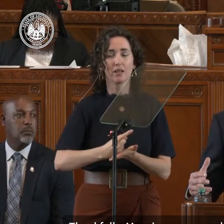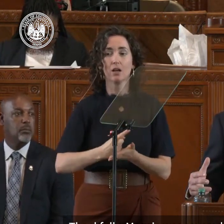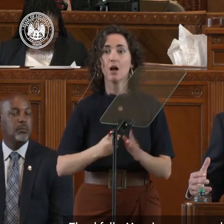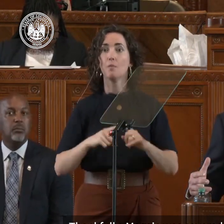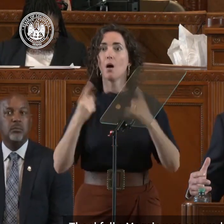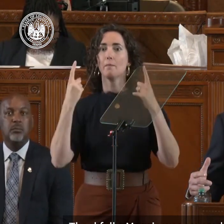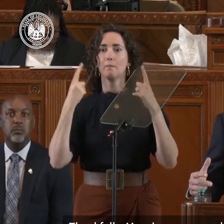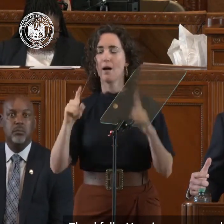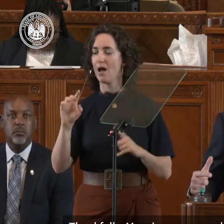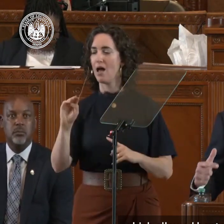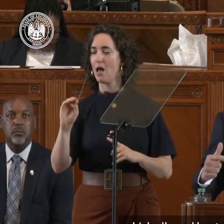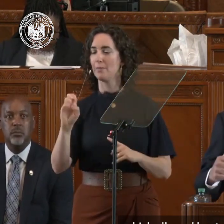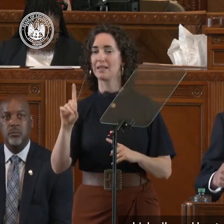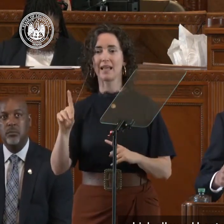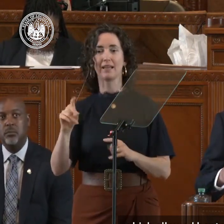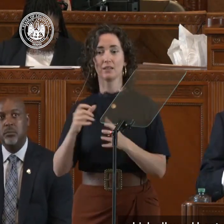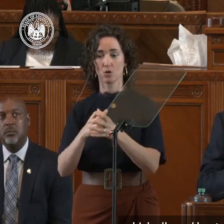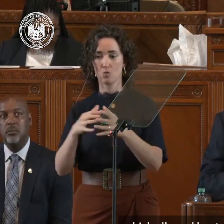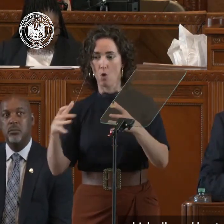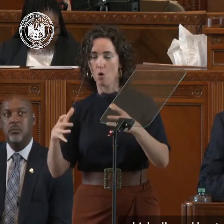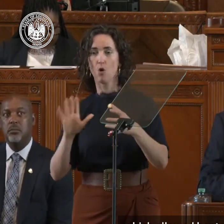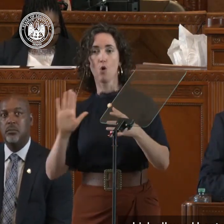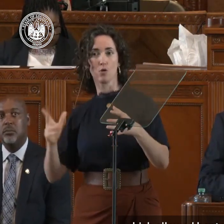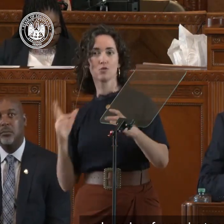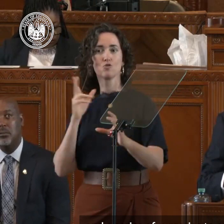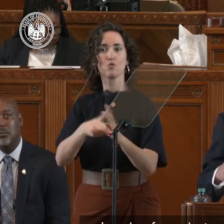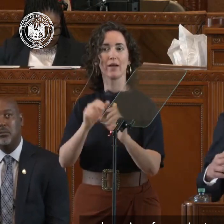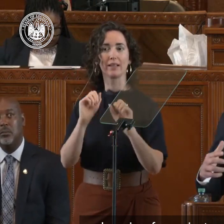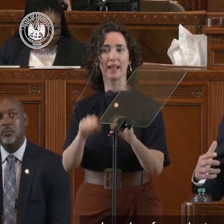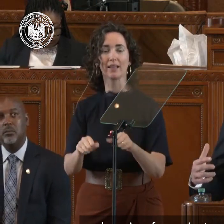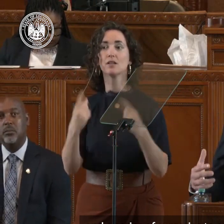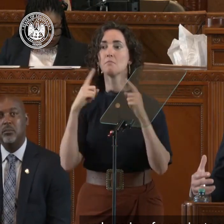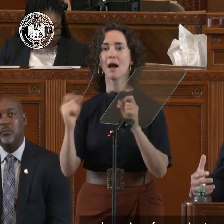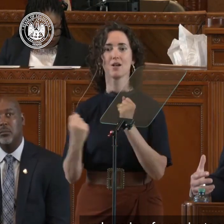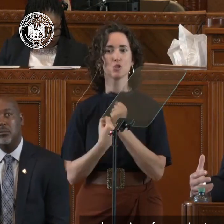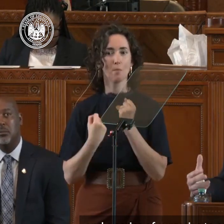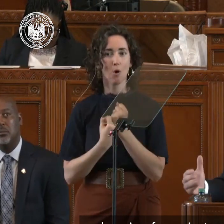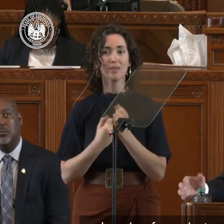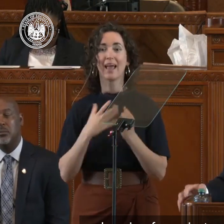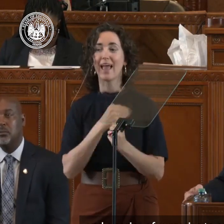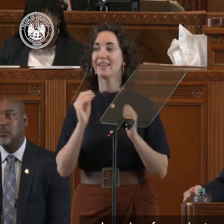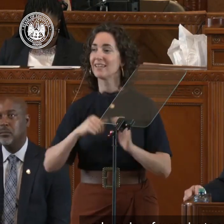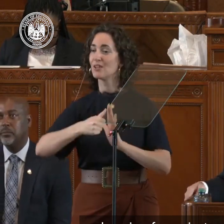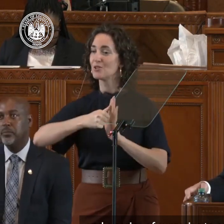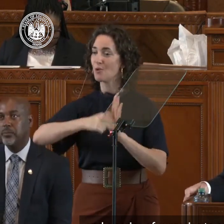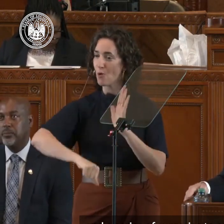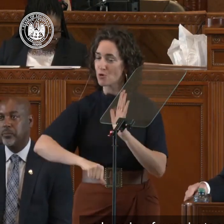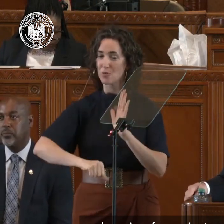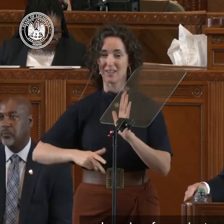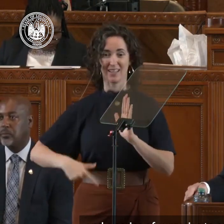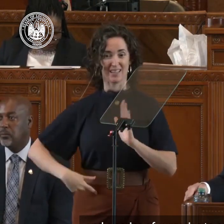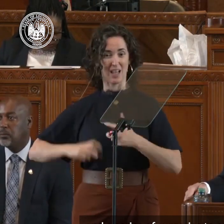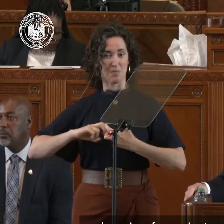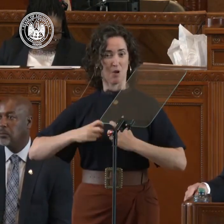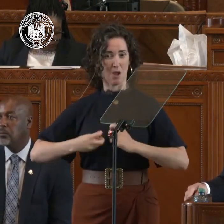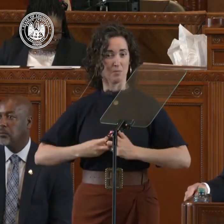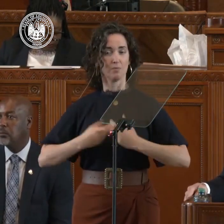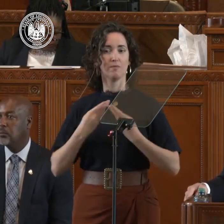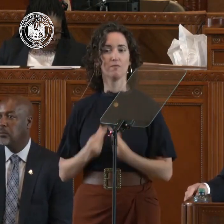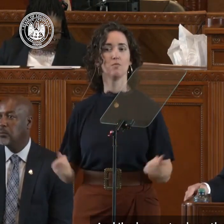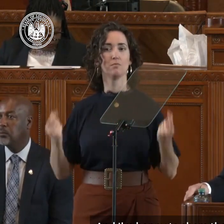by Medicaid expansion, which allowed her to get support and a series of surgeries to correct the core